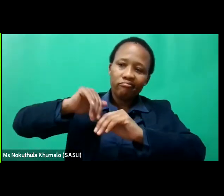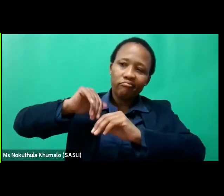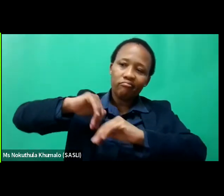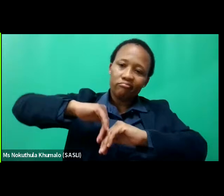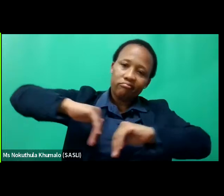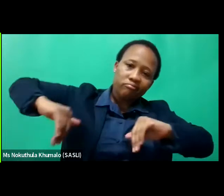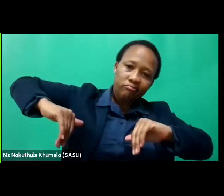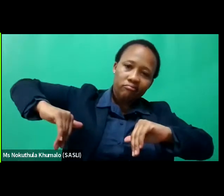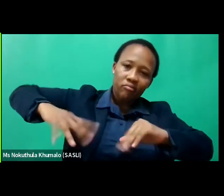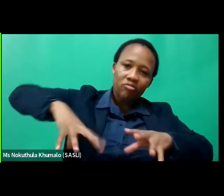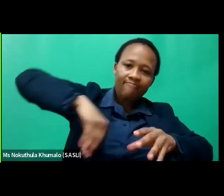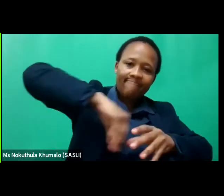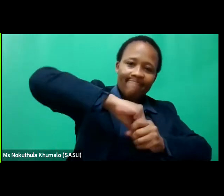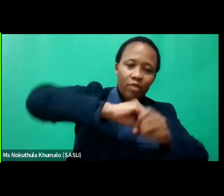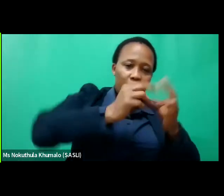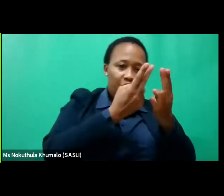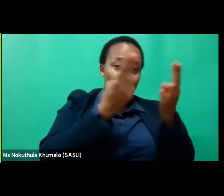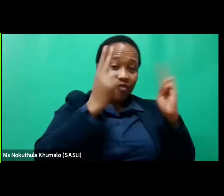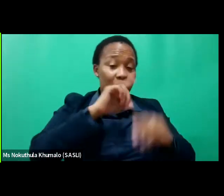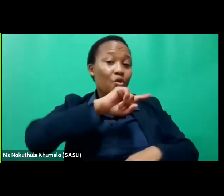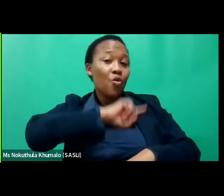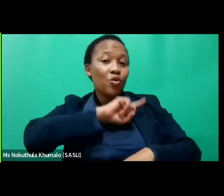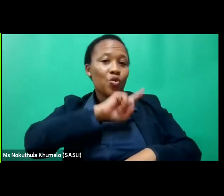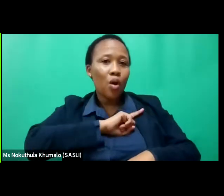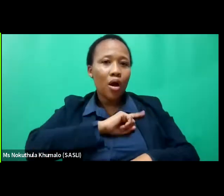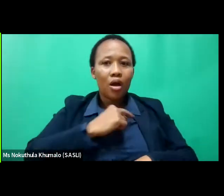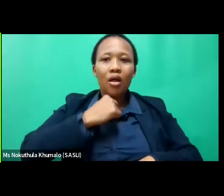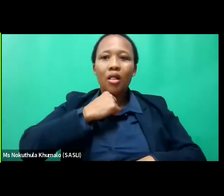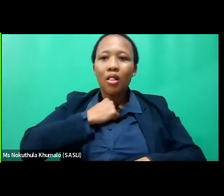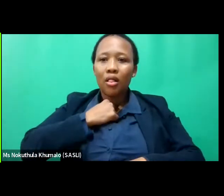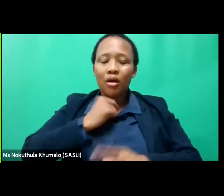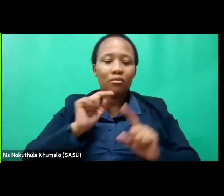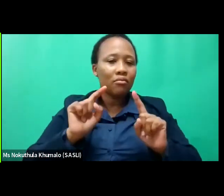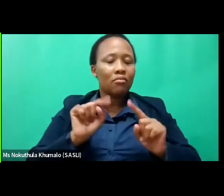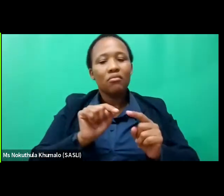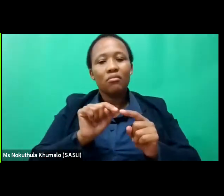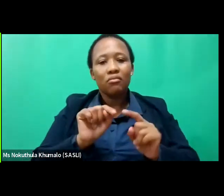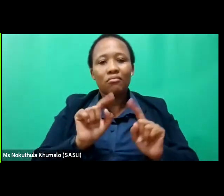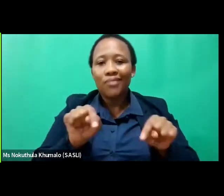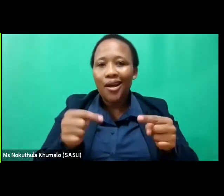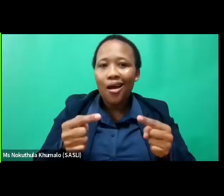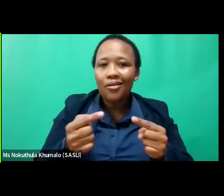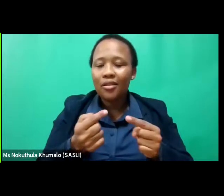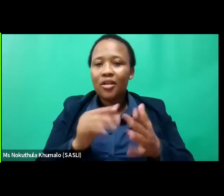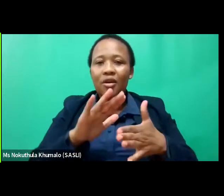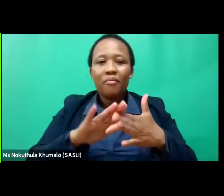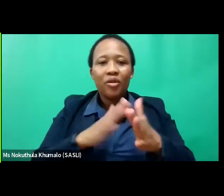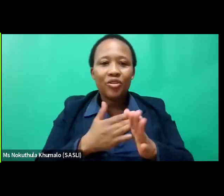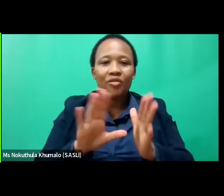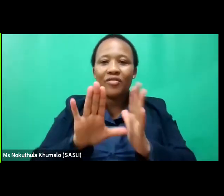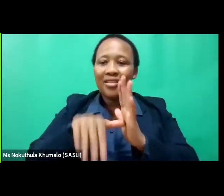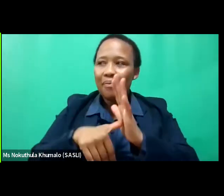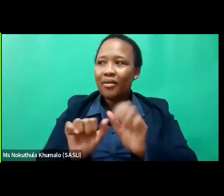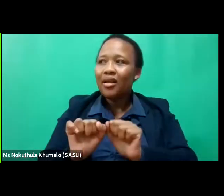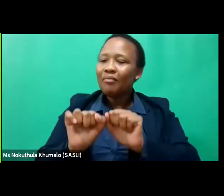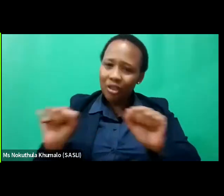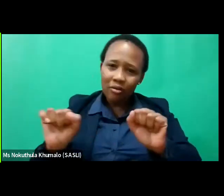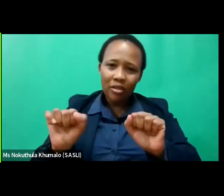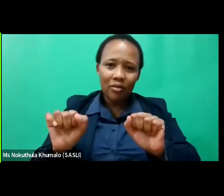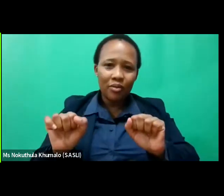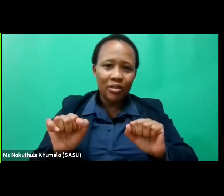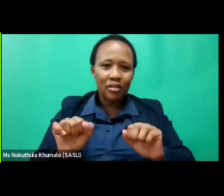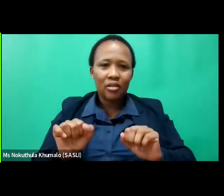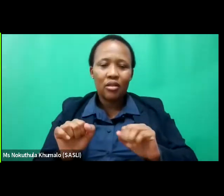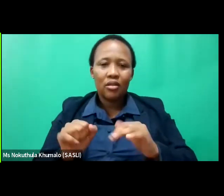enablements. We have graduated people with disability at bachelor's degrees